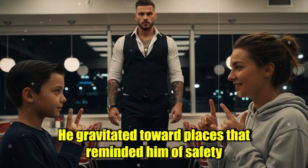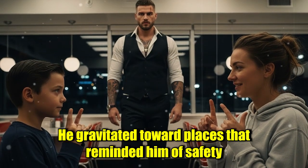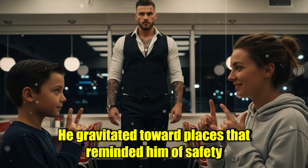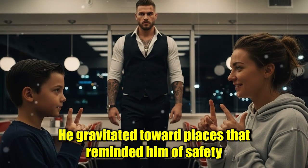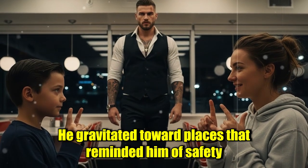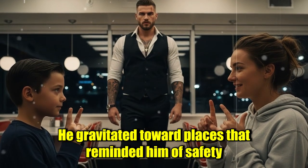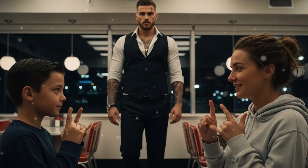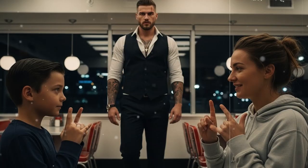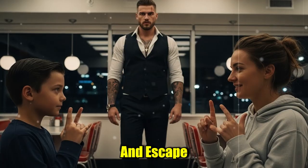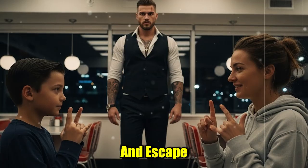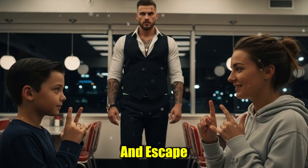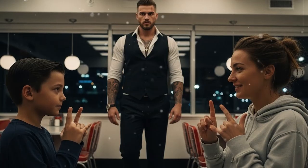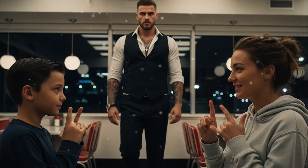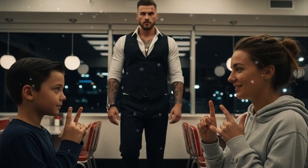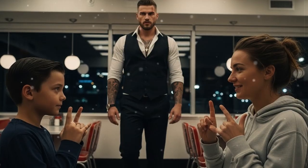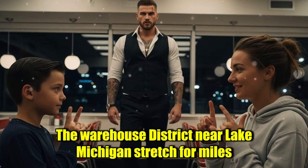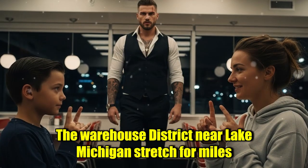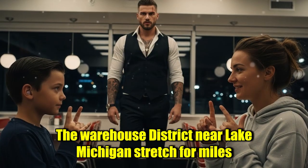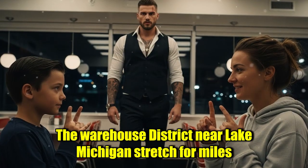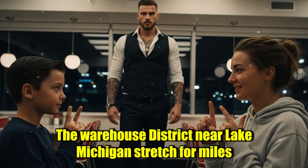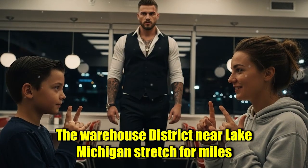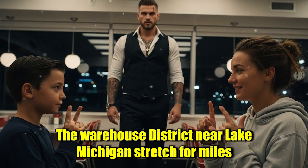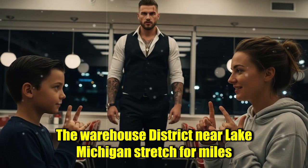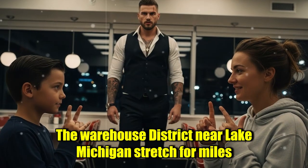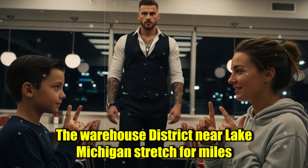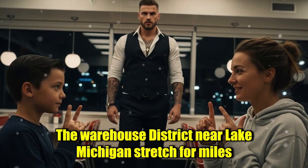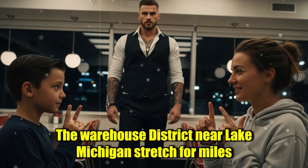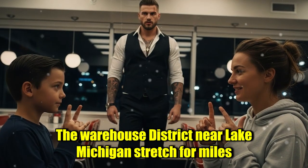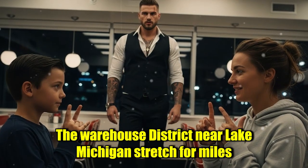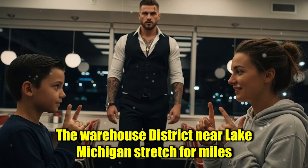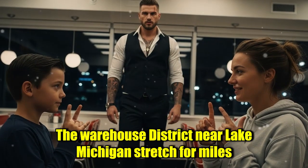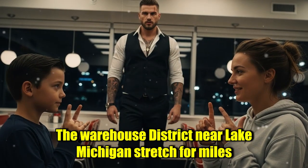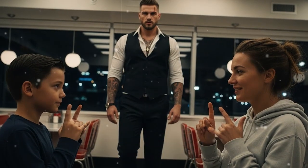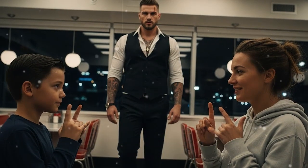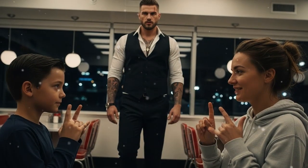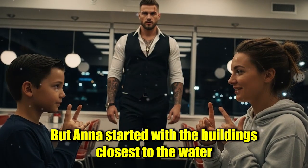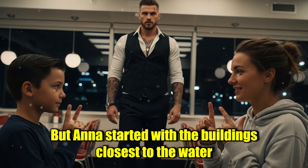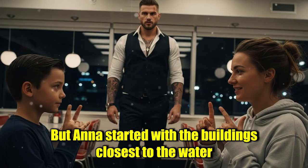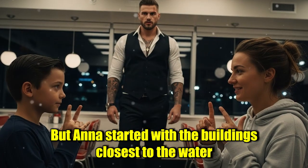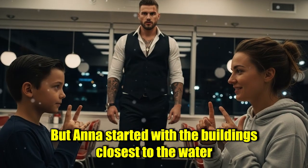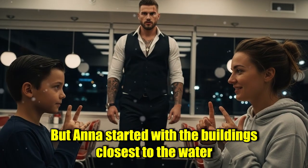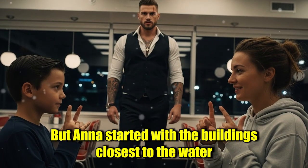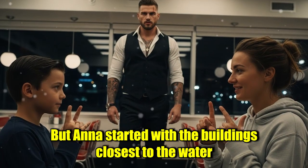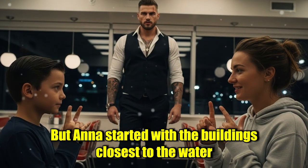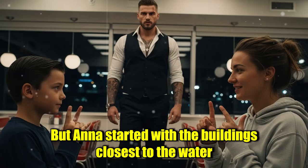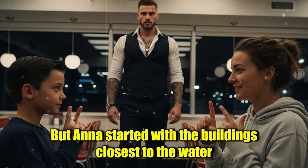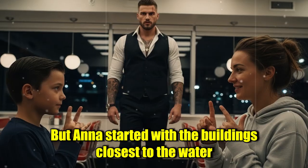of safety and escape. The warehouse district near Lake Michigan stretched for miles, but Emma started with the buildings closest